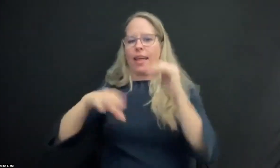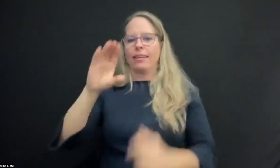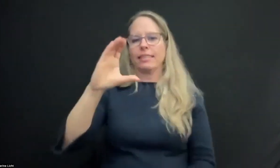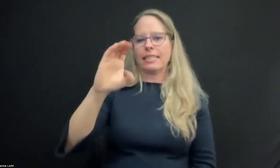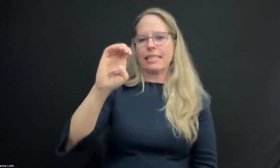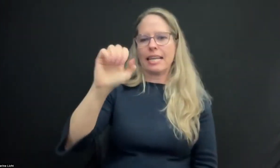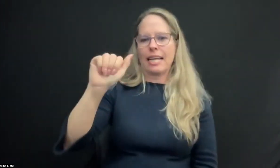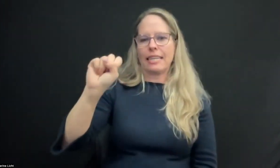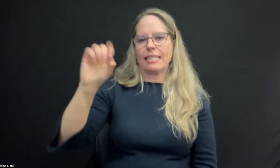than